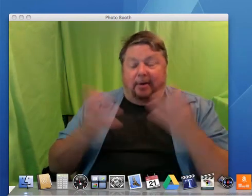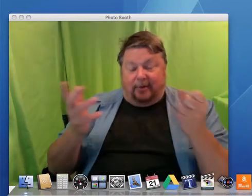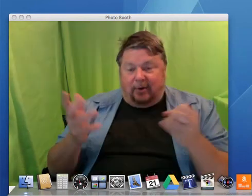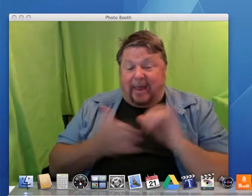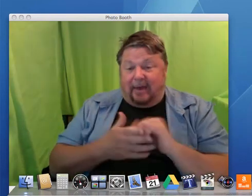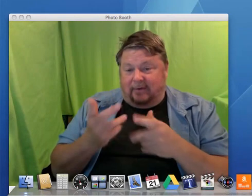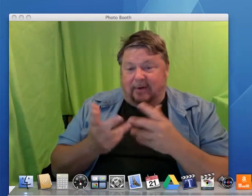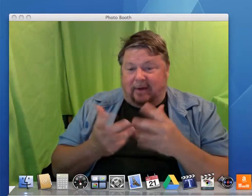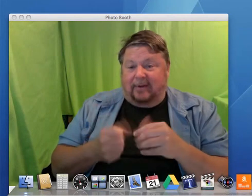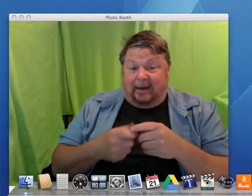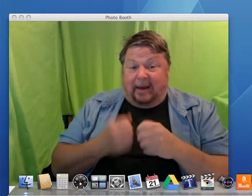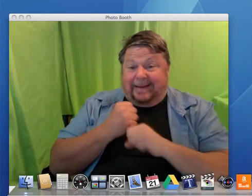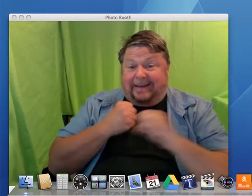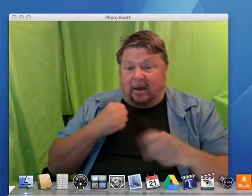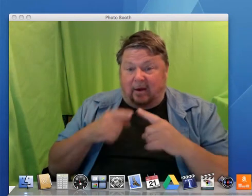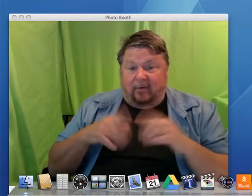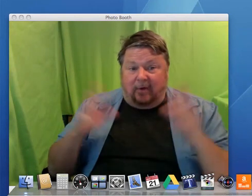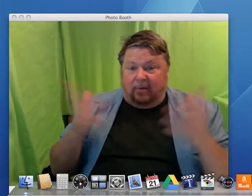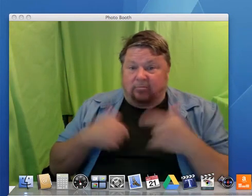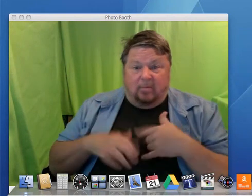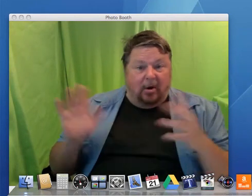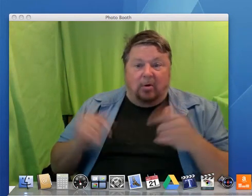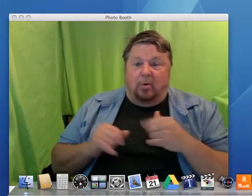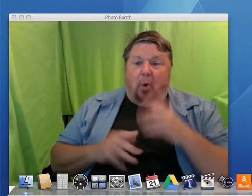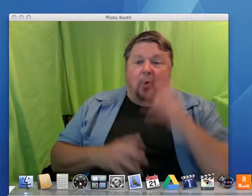And so that's the extent of, like,